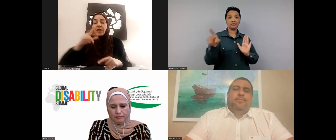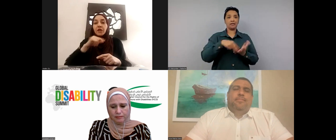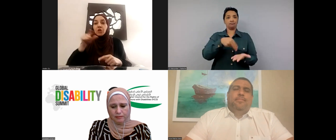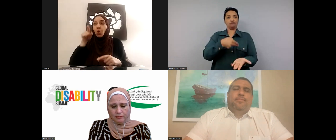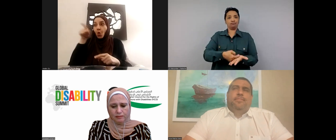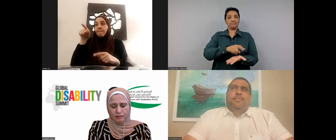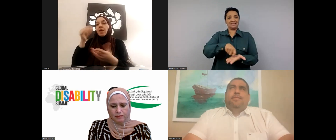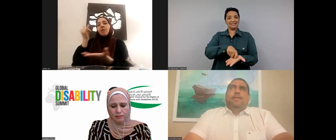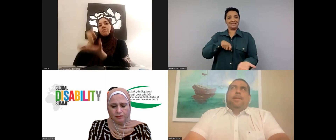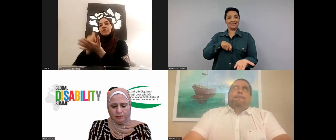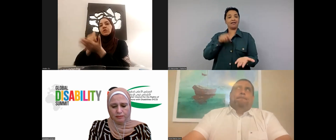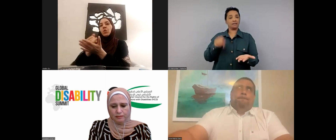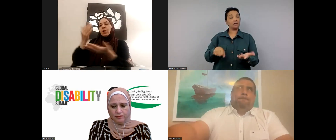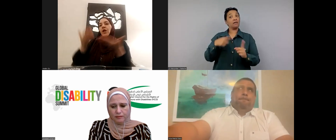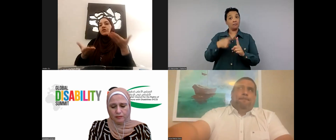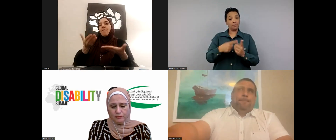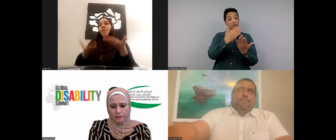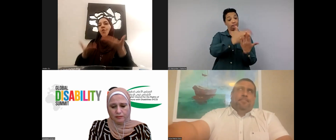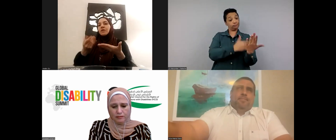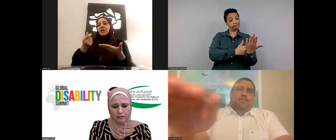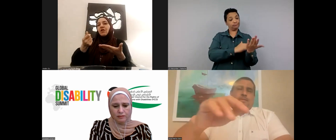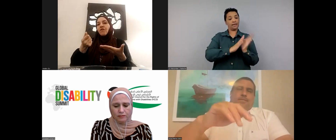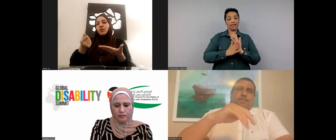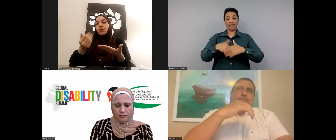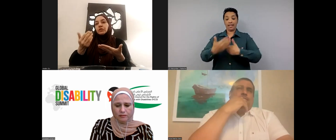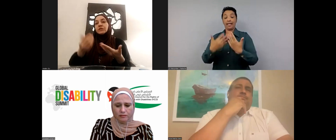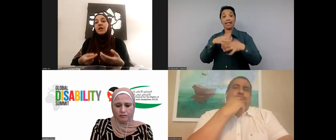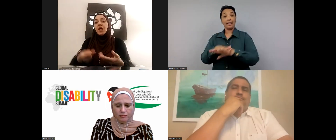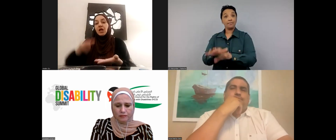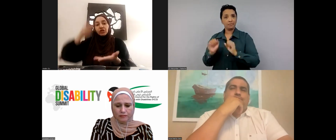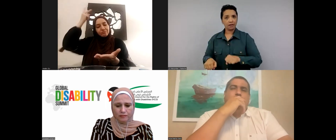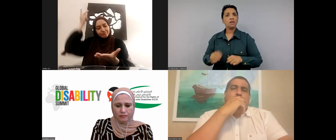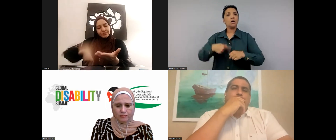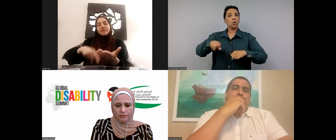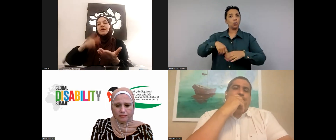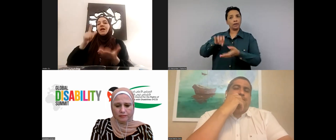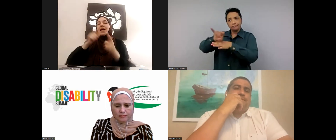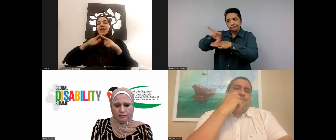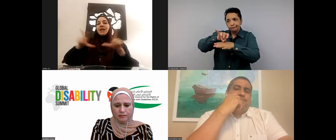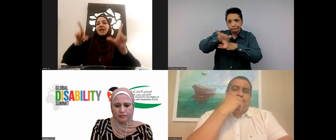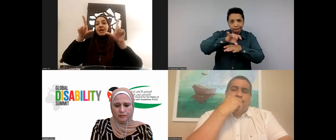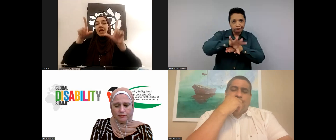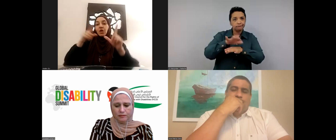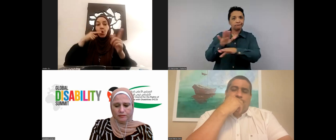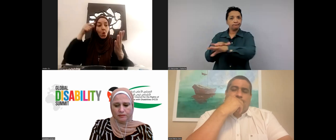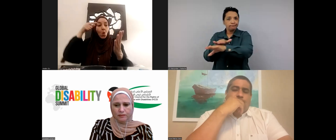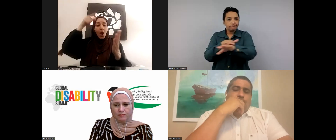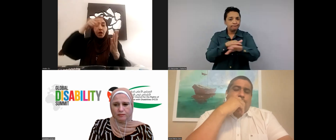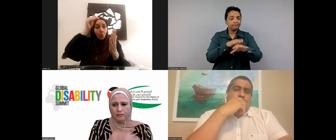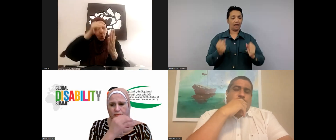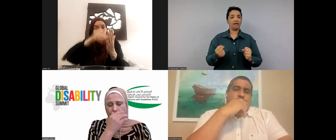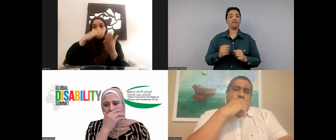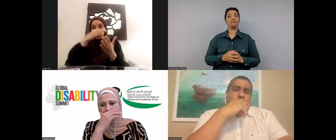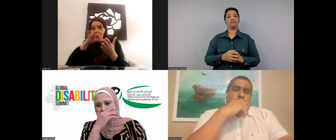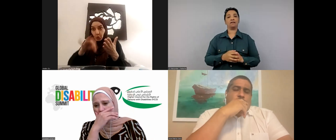implement its content also. We are sensitizing them, and we received so